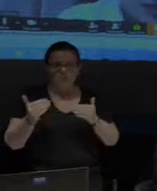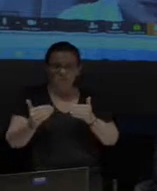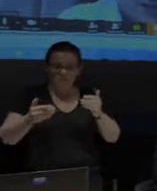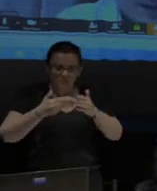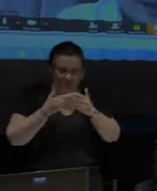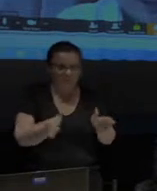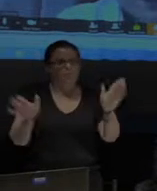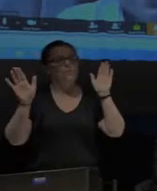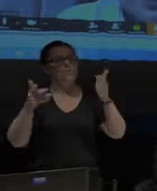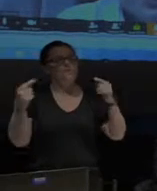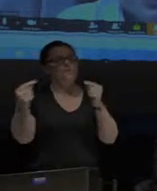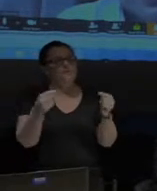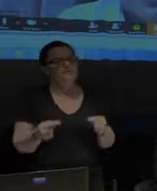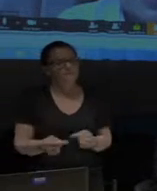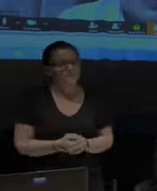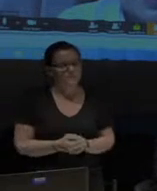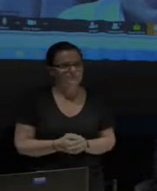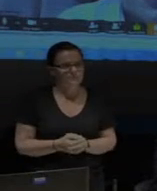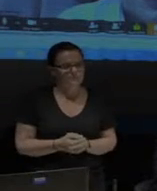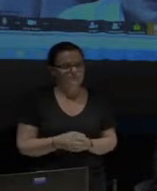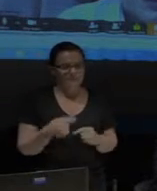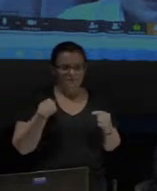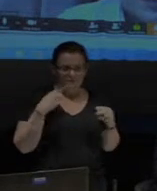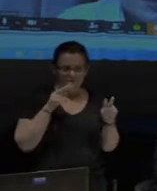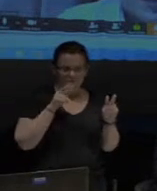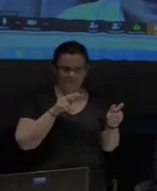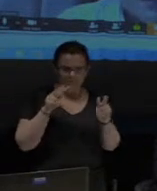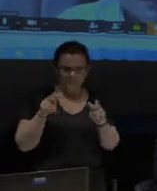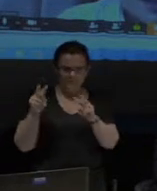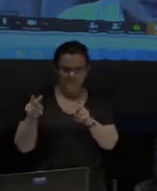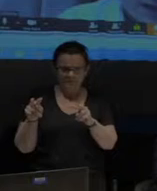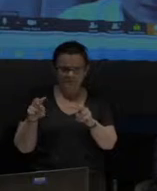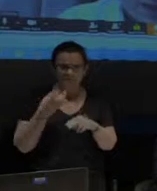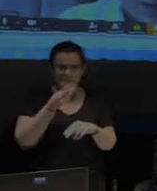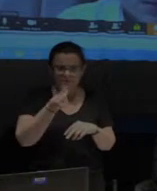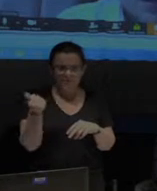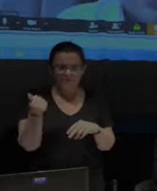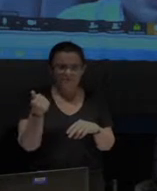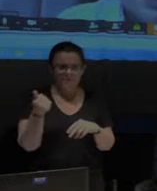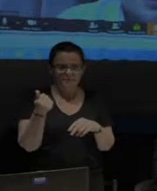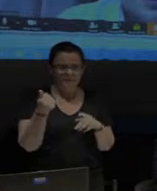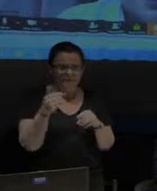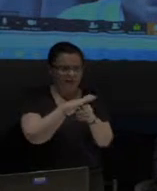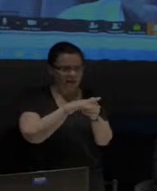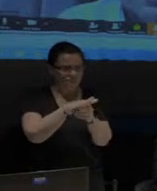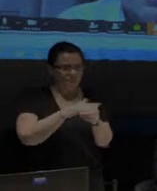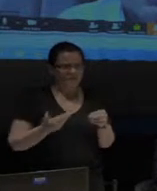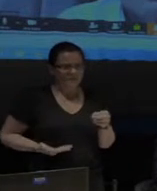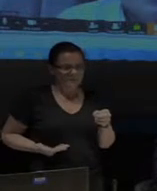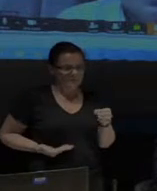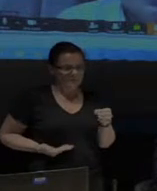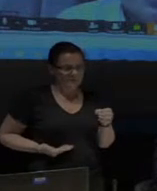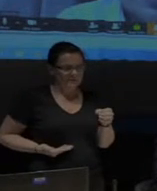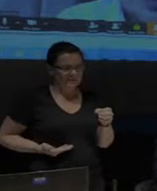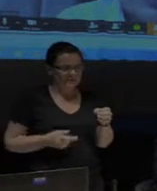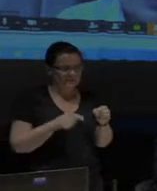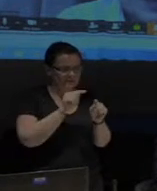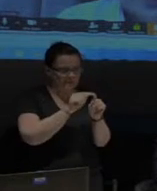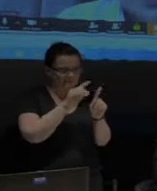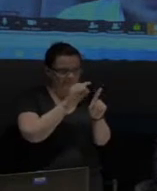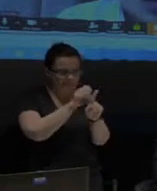broader debate, but I've observed that at least in some segments of business, people